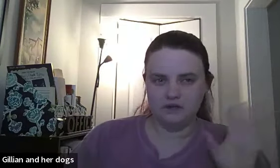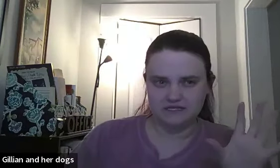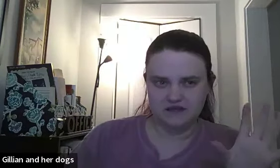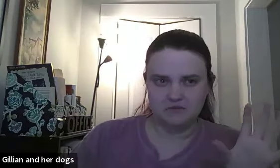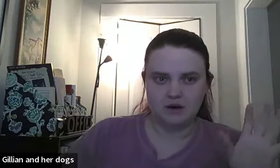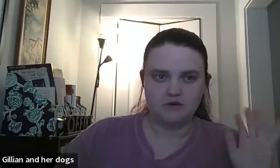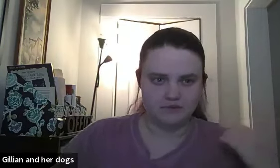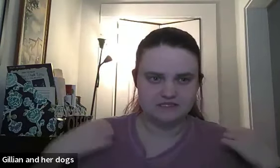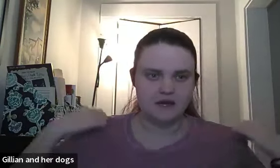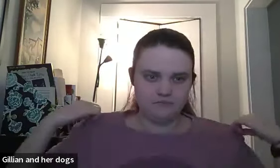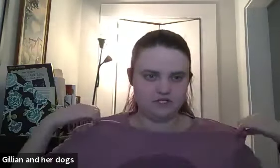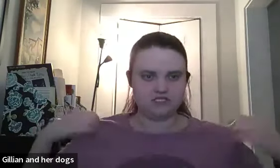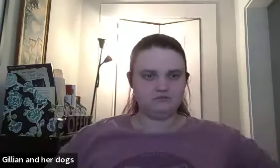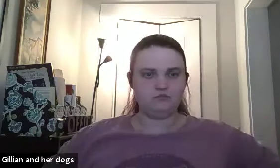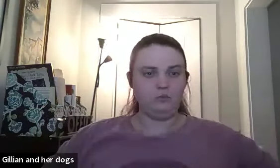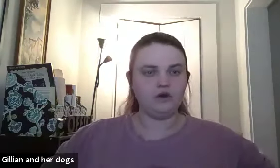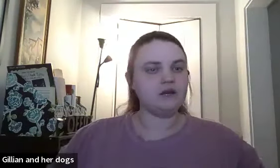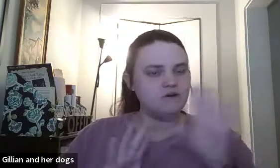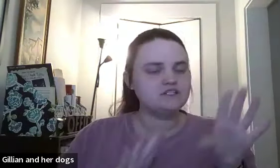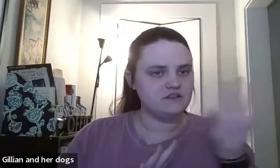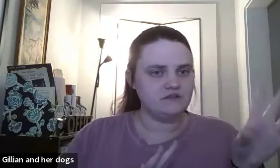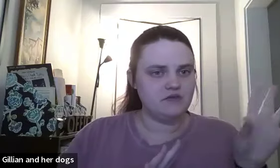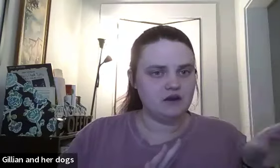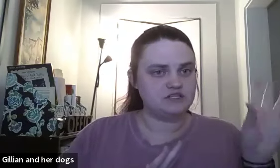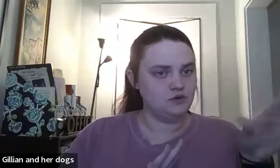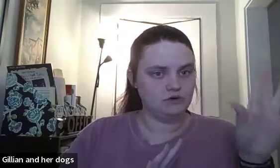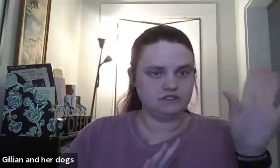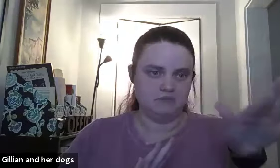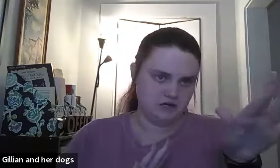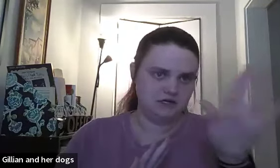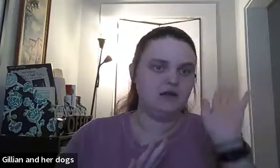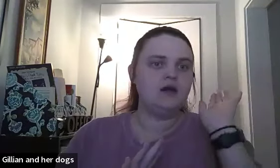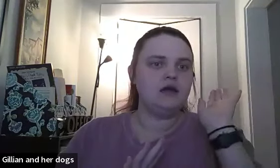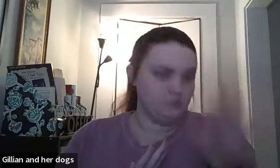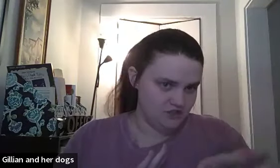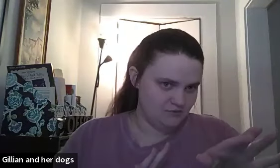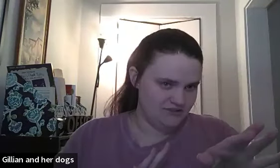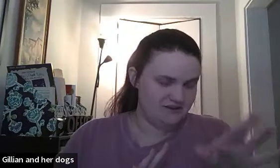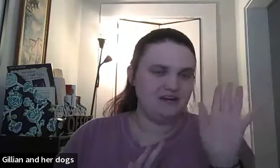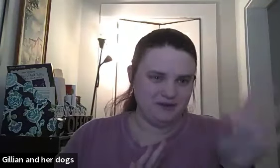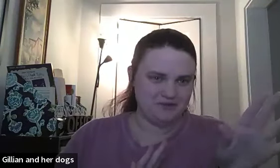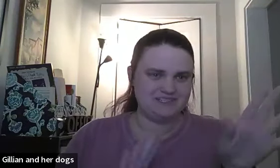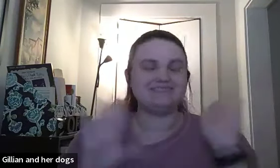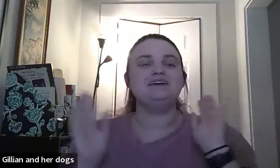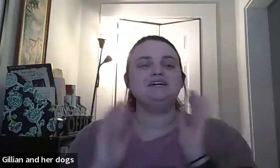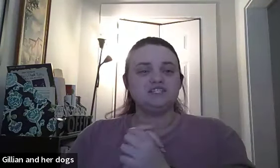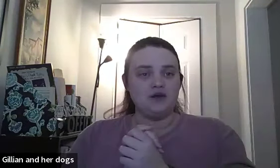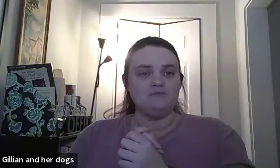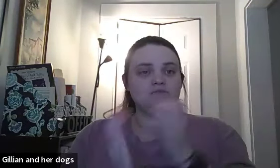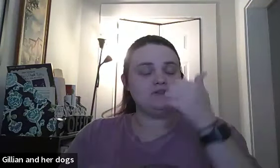We'll get into that more, I promise. We're gonna move on to the theirs and yours and mine, and we'll talk more there and it'll make more sense. So, but